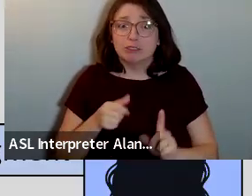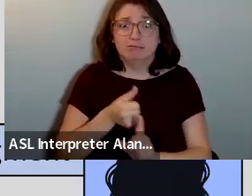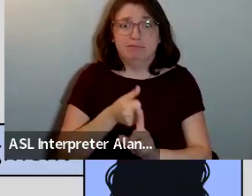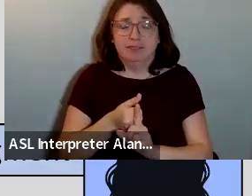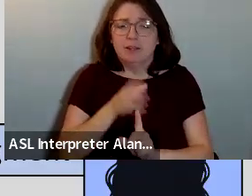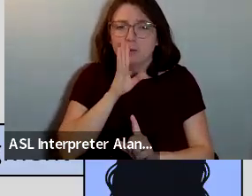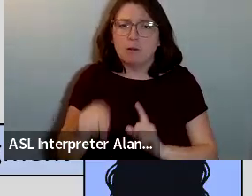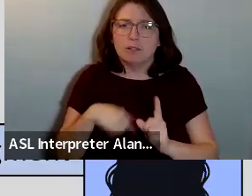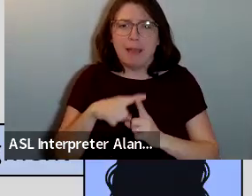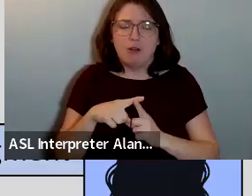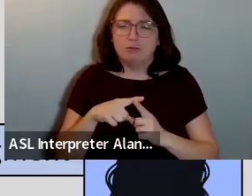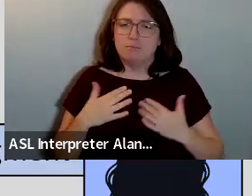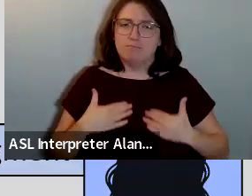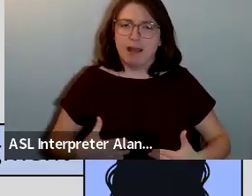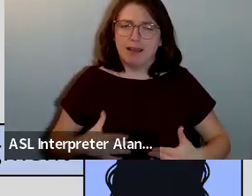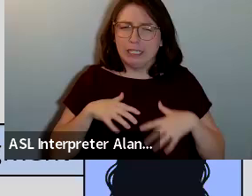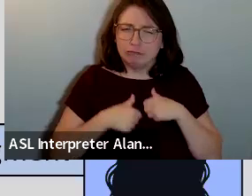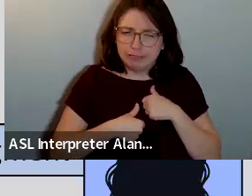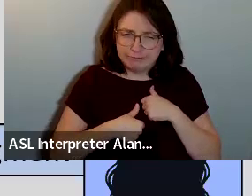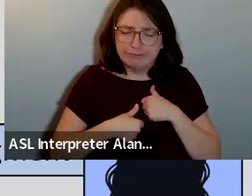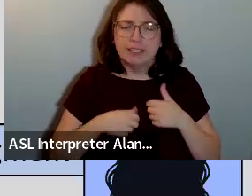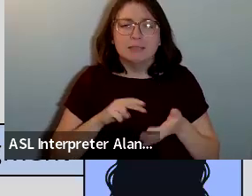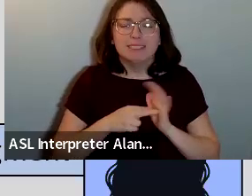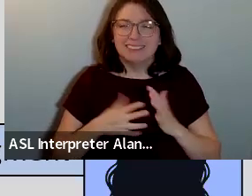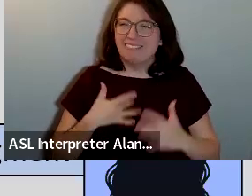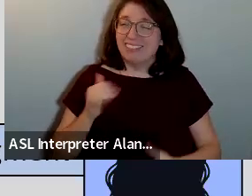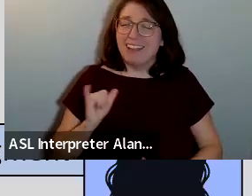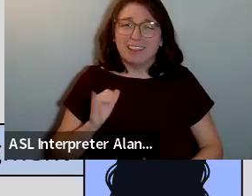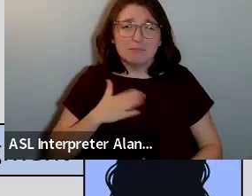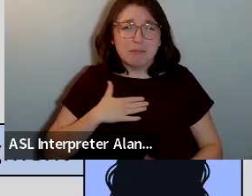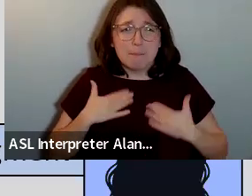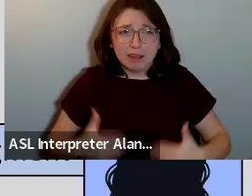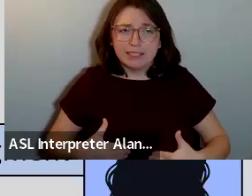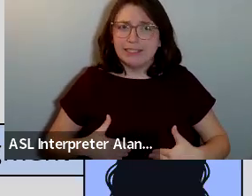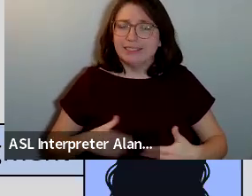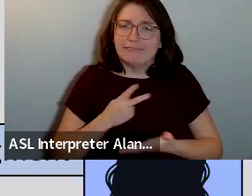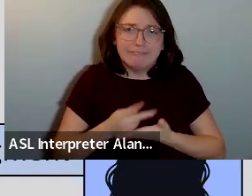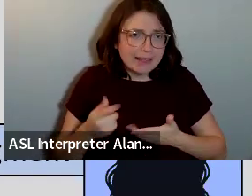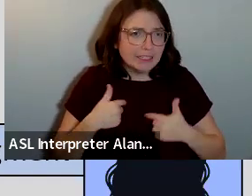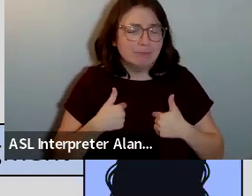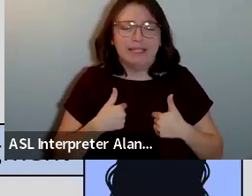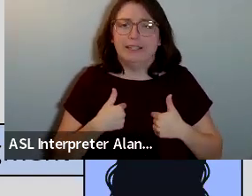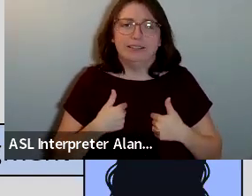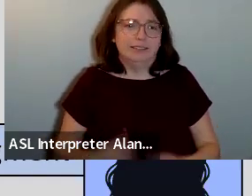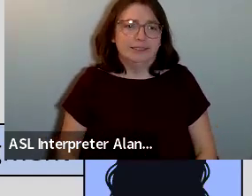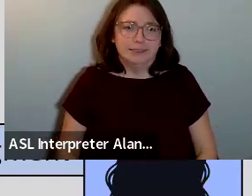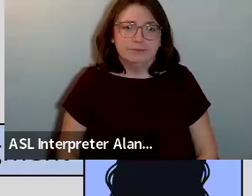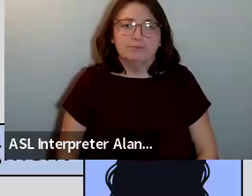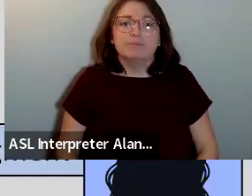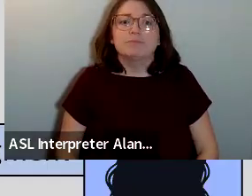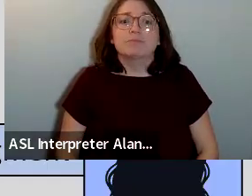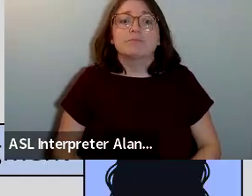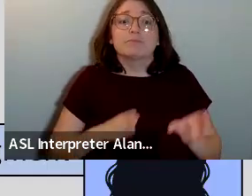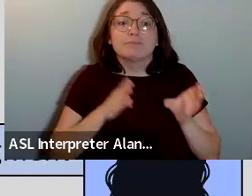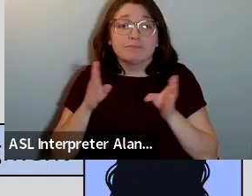grief, we're calling that, and that is a sense that the body's failing her, that it's betraying her. A sense of